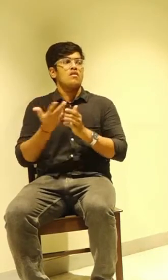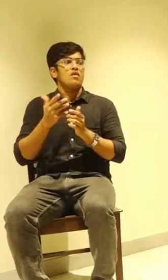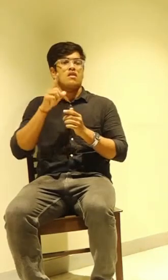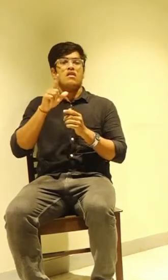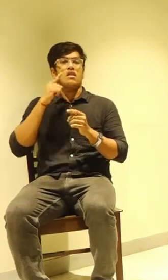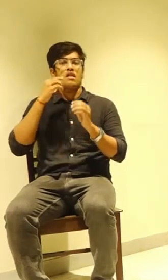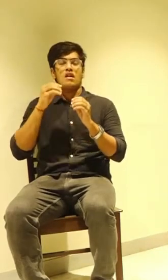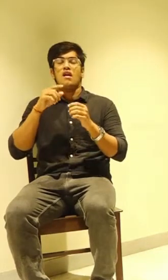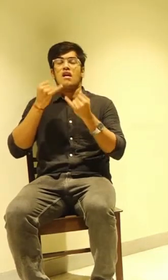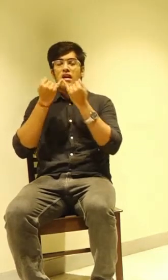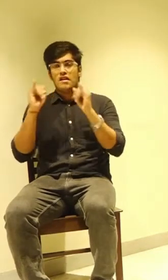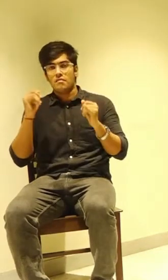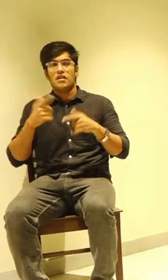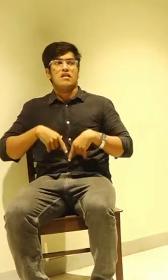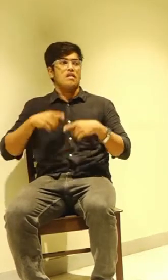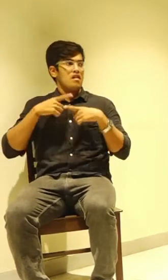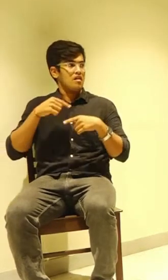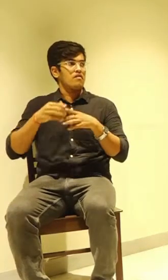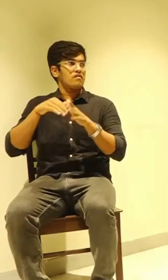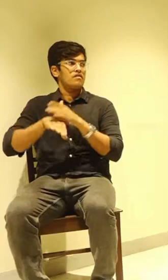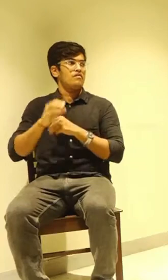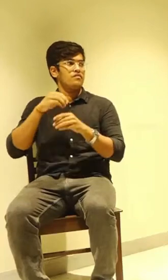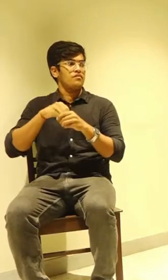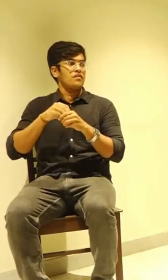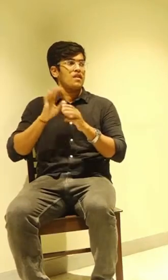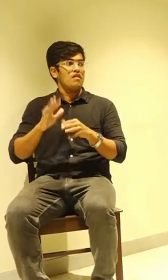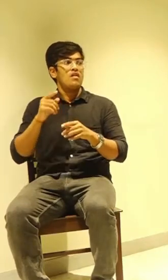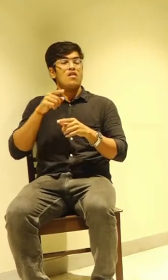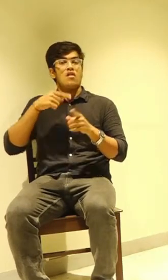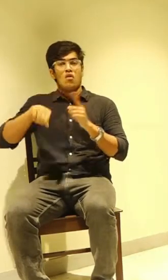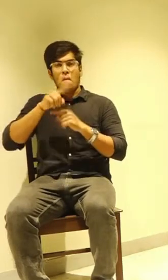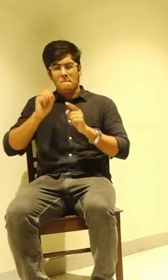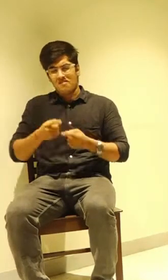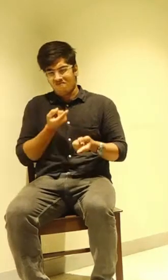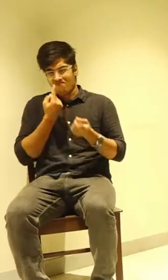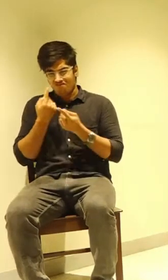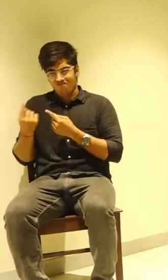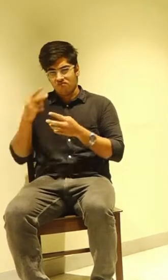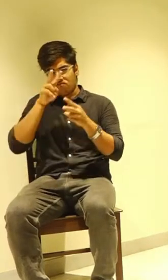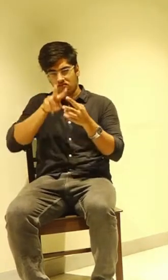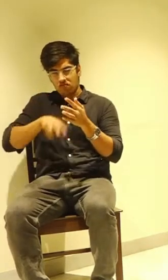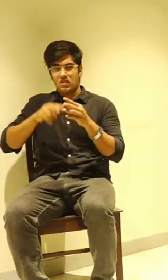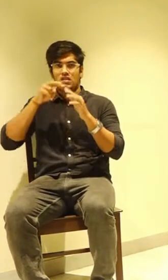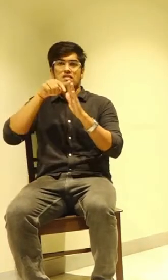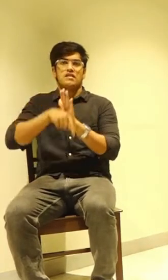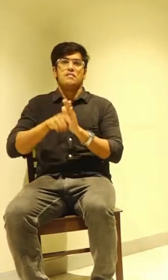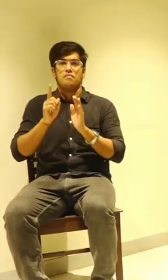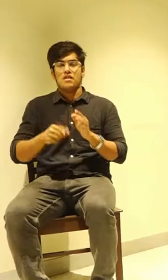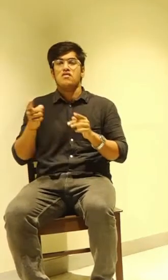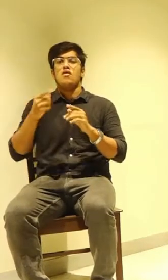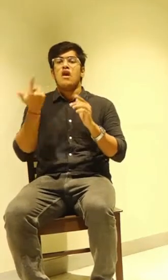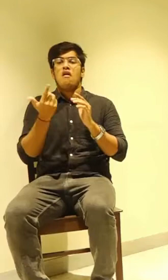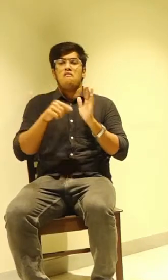be, especially on liberty will be, it has to be rigorously reviewed to see whether it meets certain particular